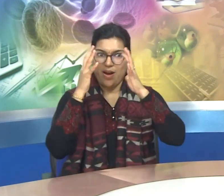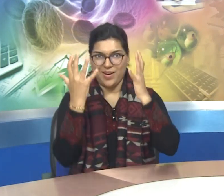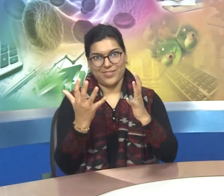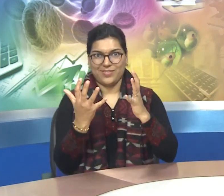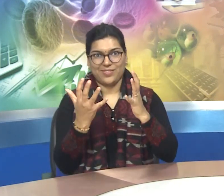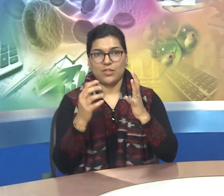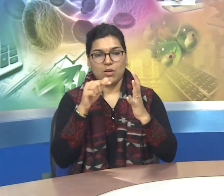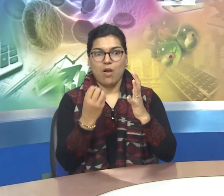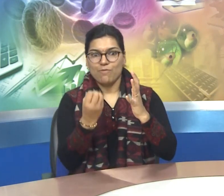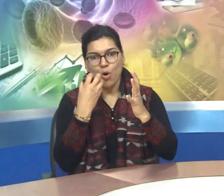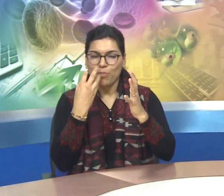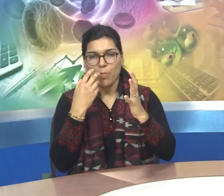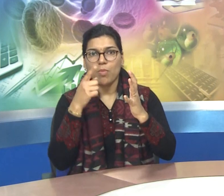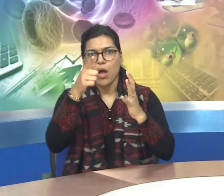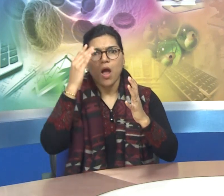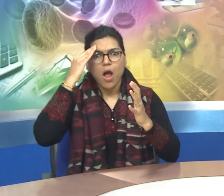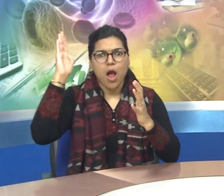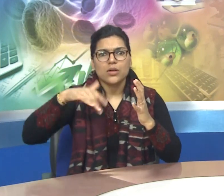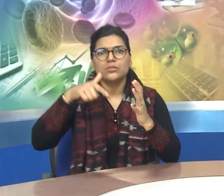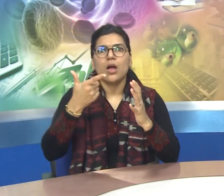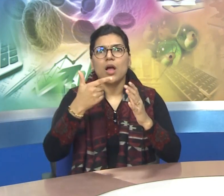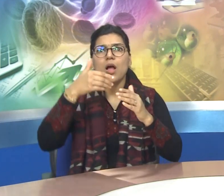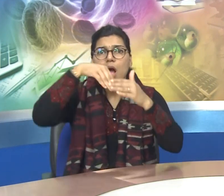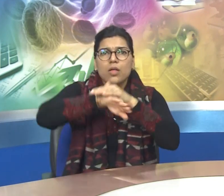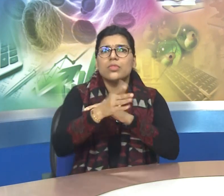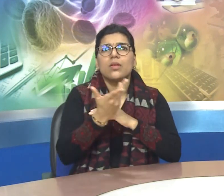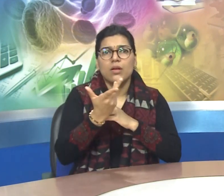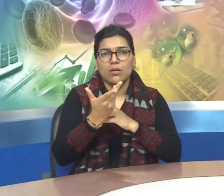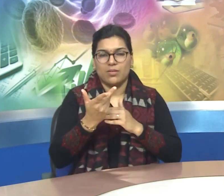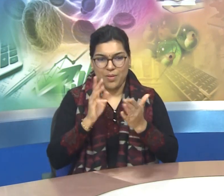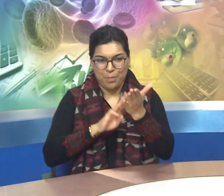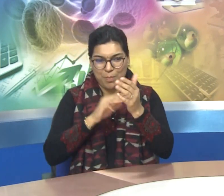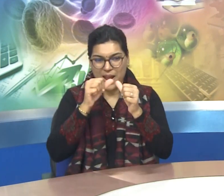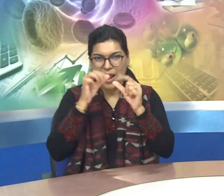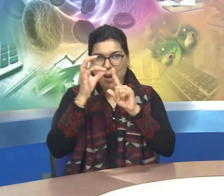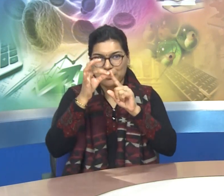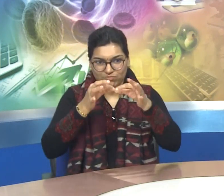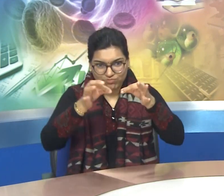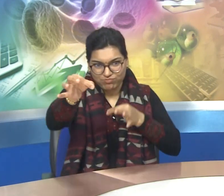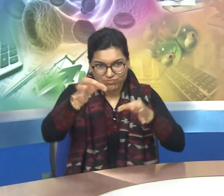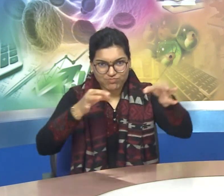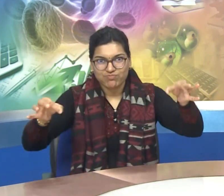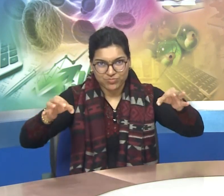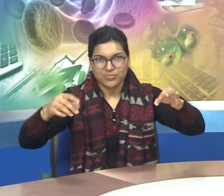Point 1 explains geographical information sources include